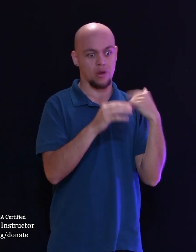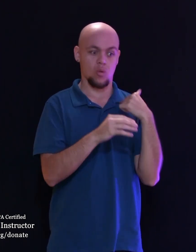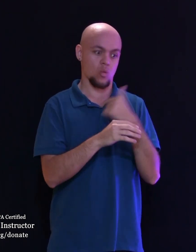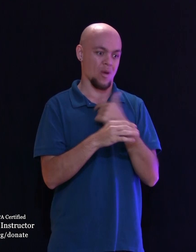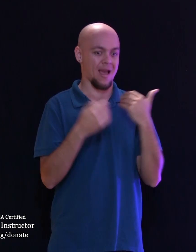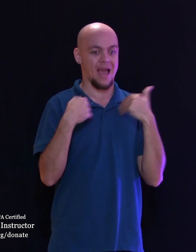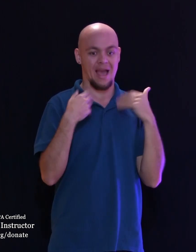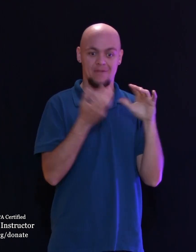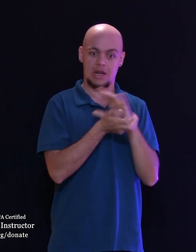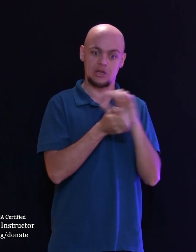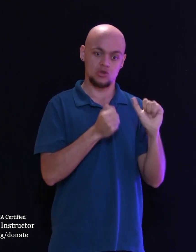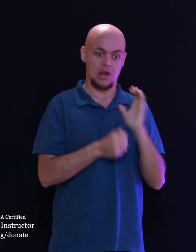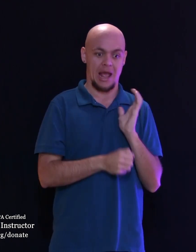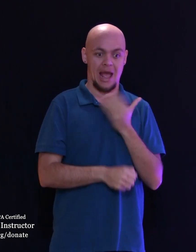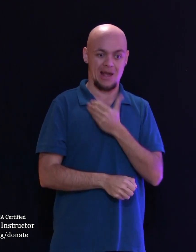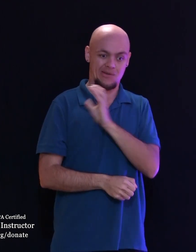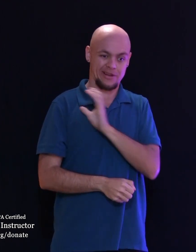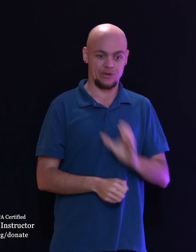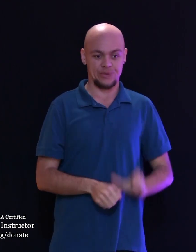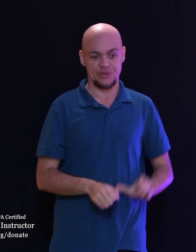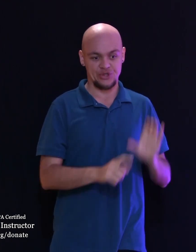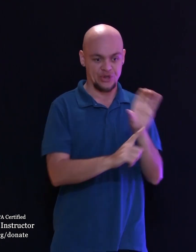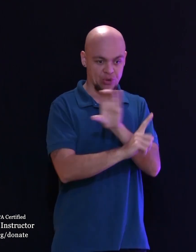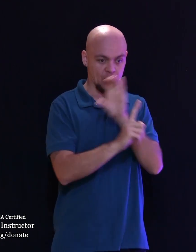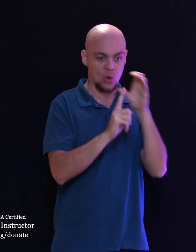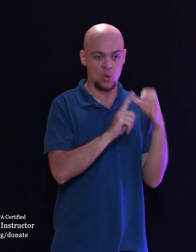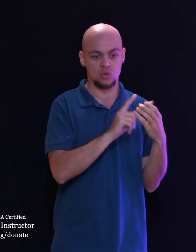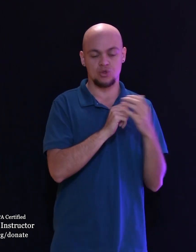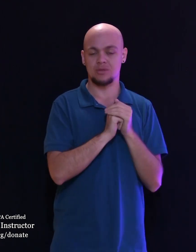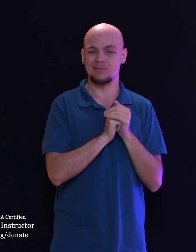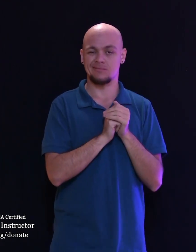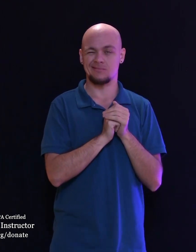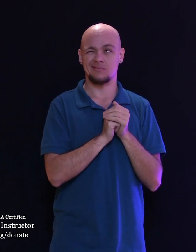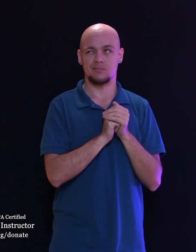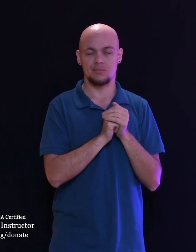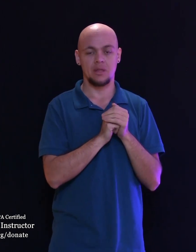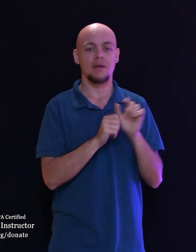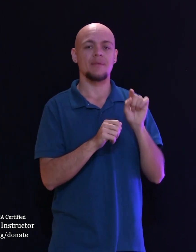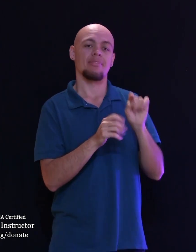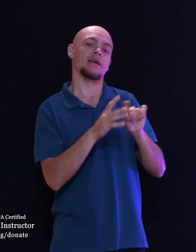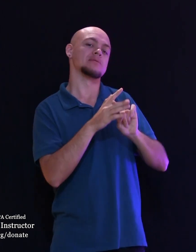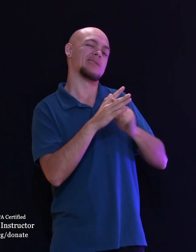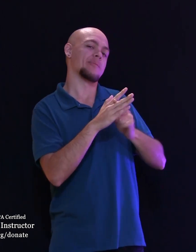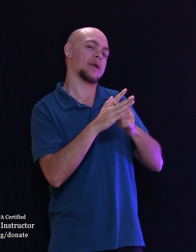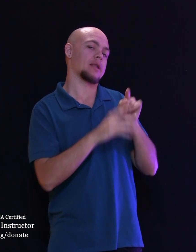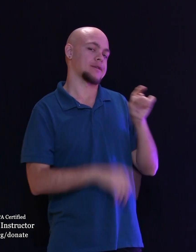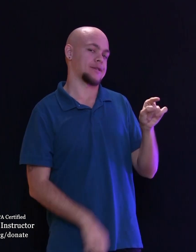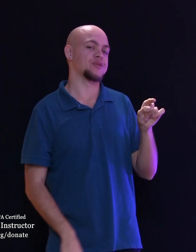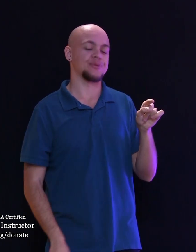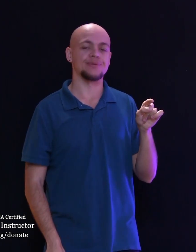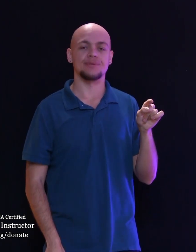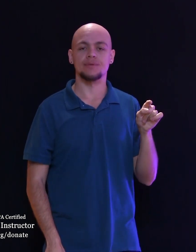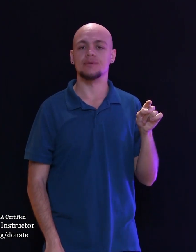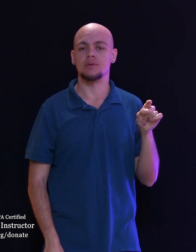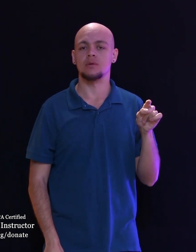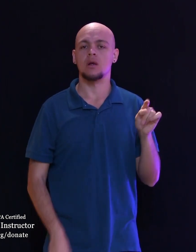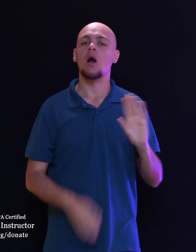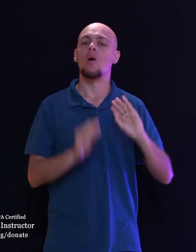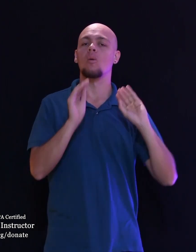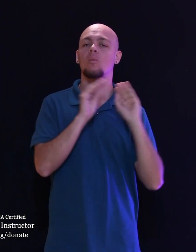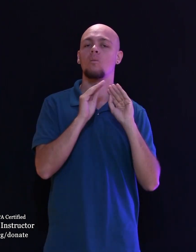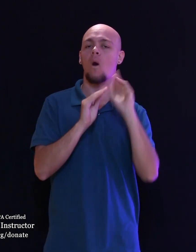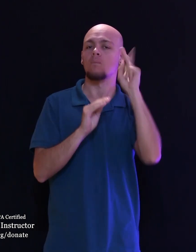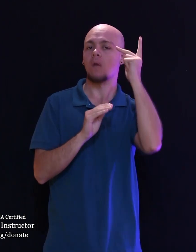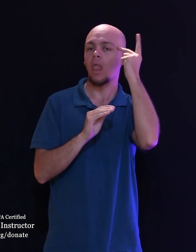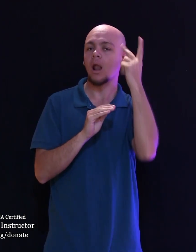They're trying to wipe out our Christian culture. But this is sort of the beginning of it. As we began to get more